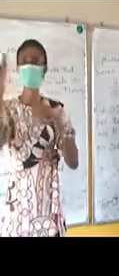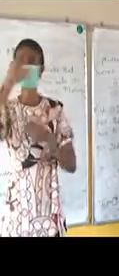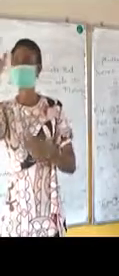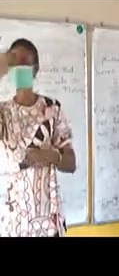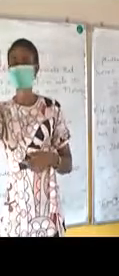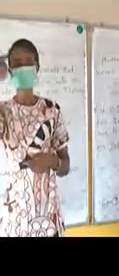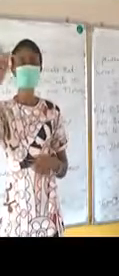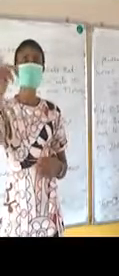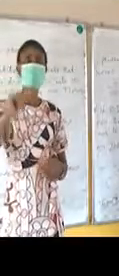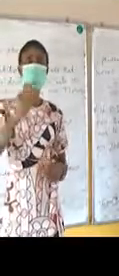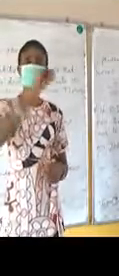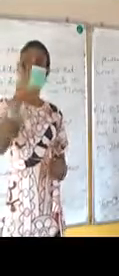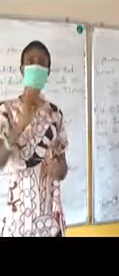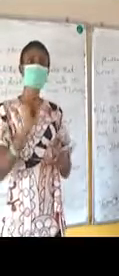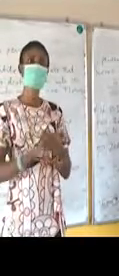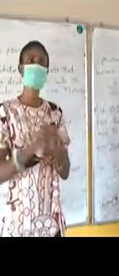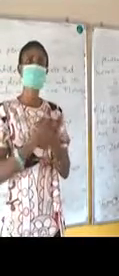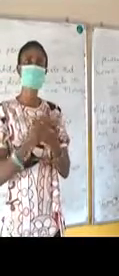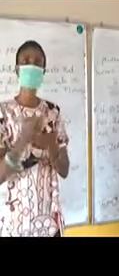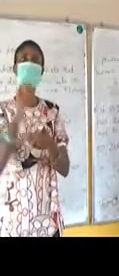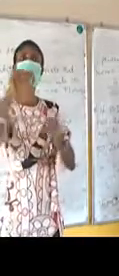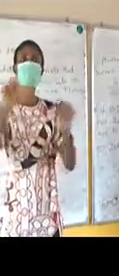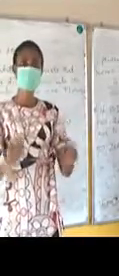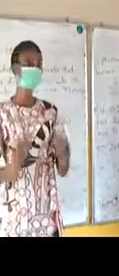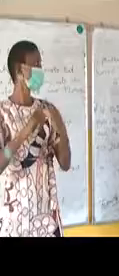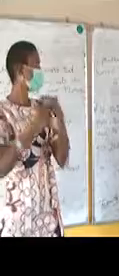that failed, you can start from the top.